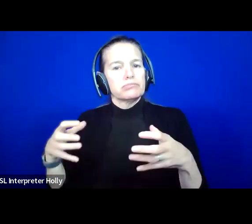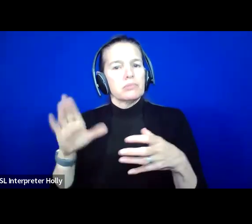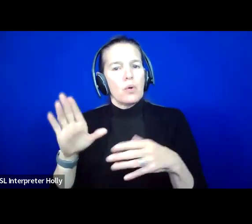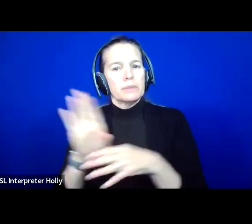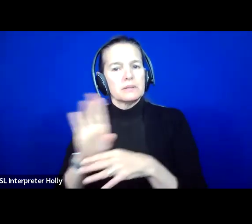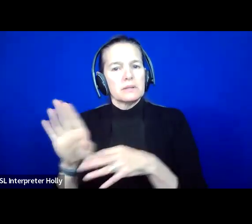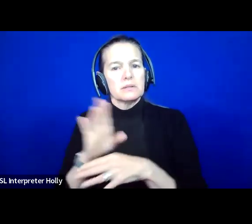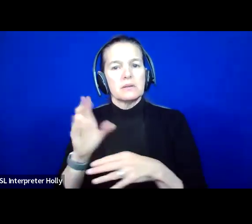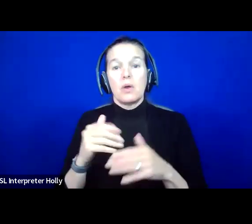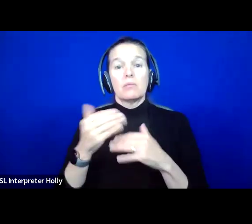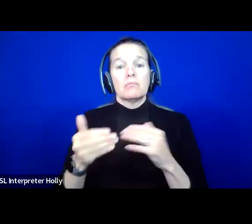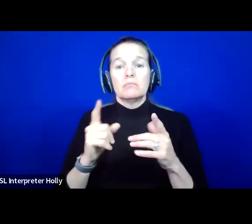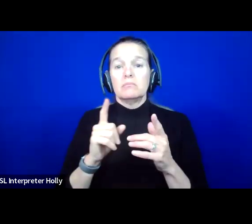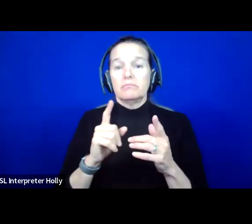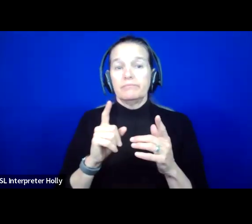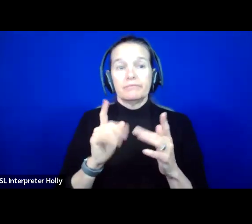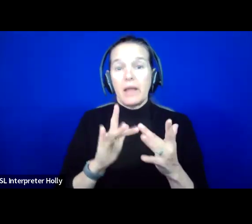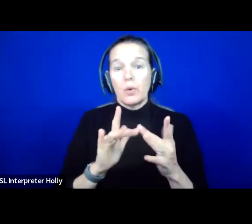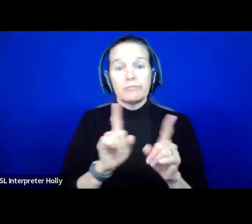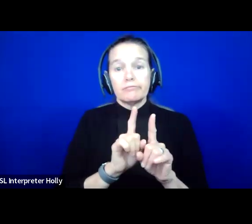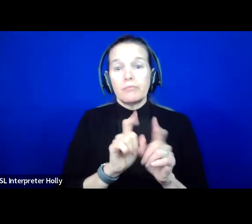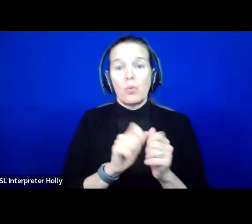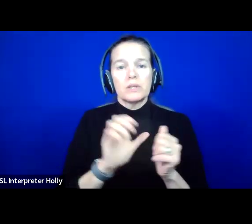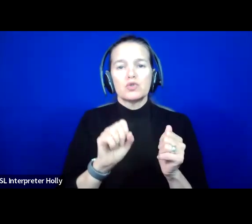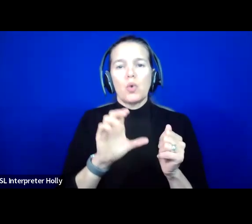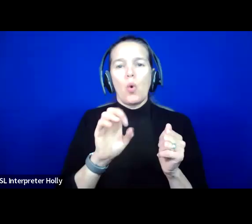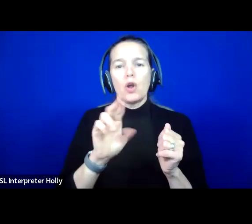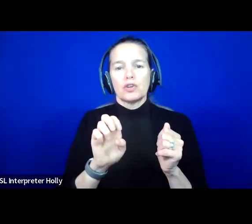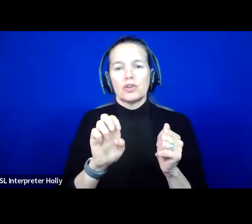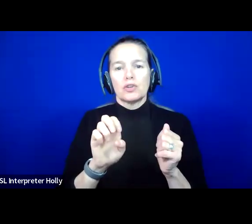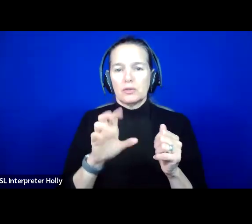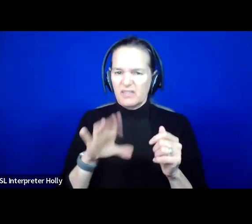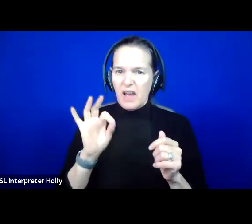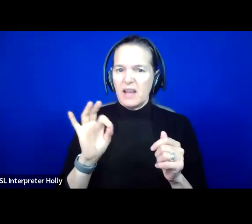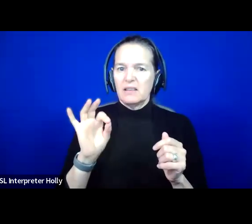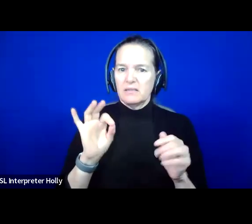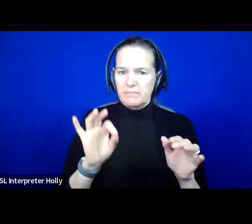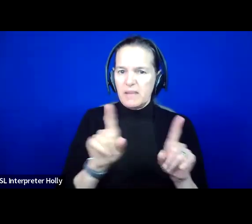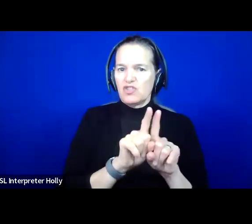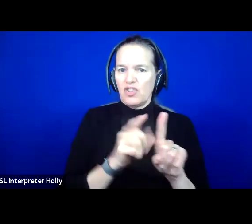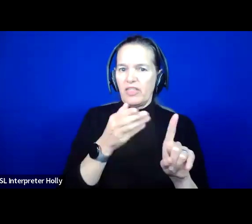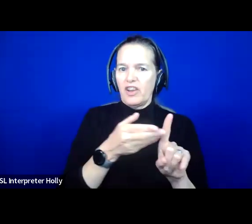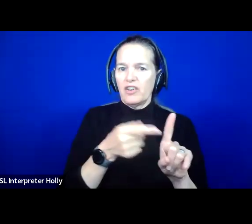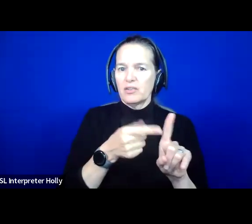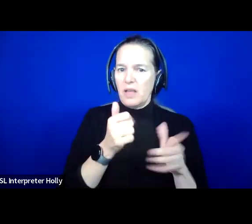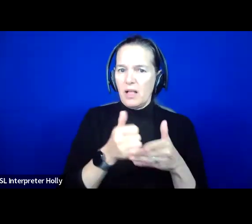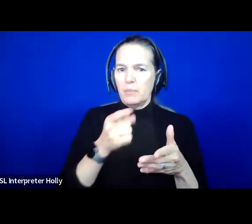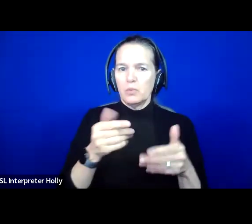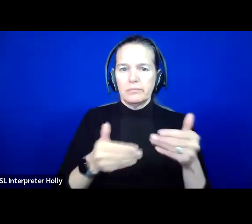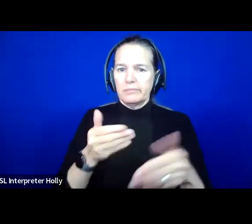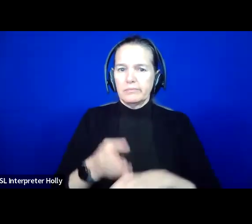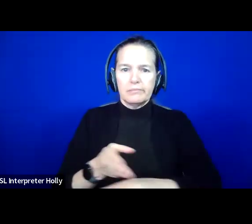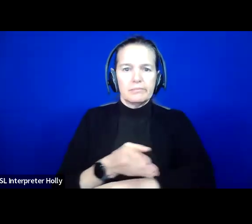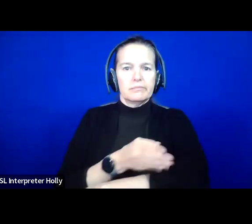that's your next step, is also a great idea to be able to connect with them. Find a mentor that can help you where you are and help you move forward and